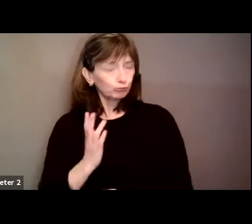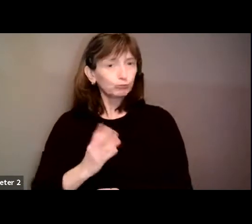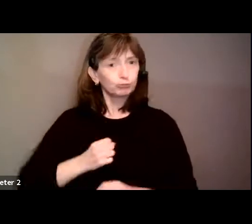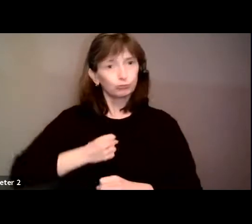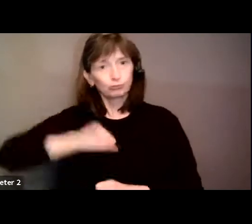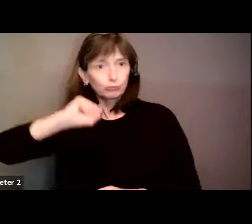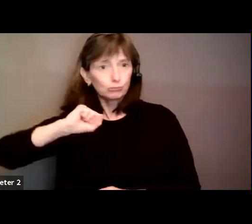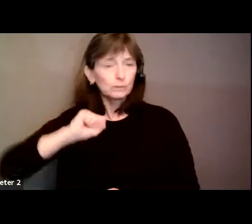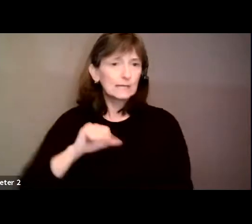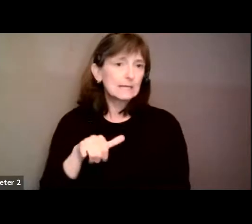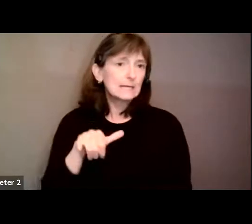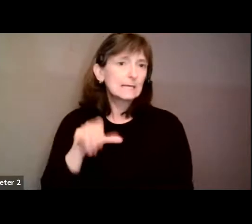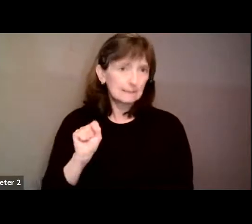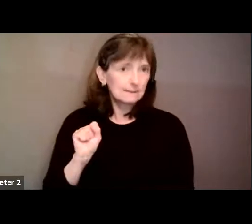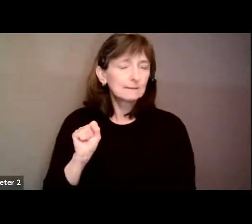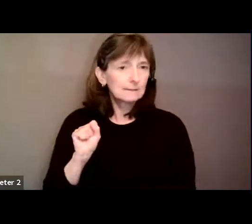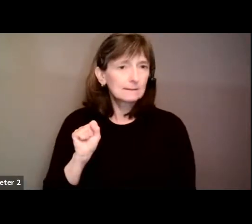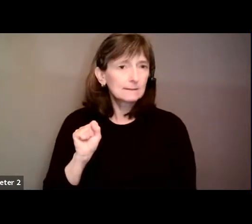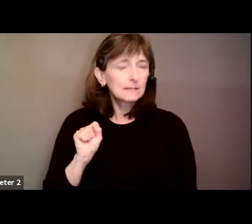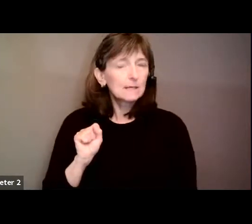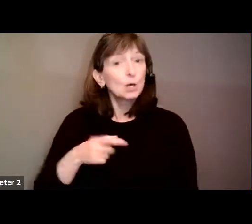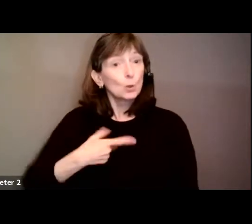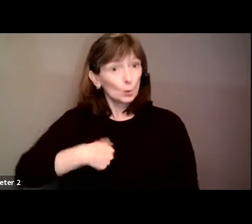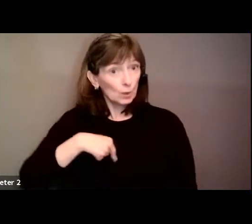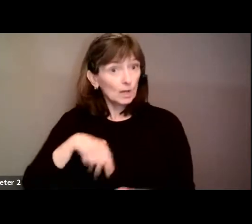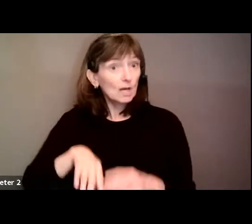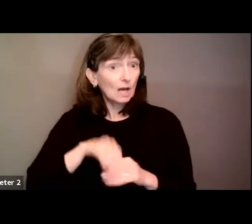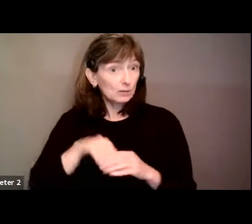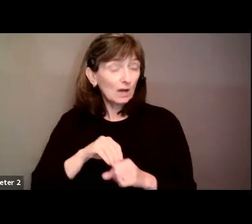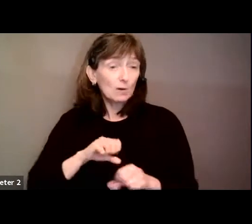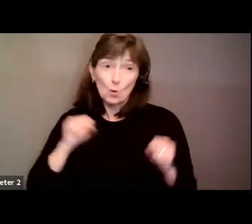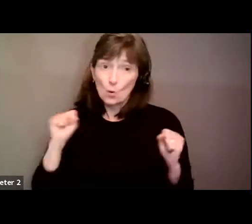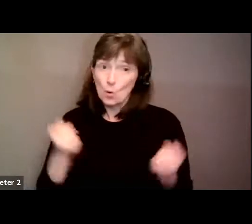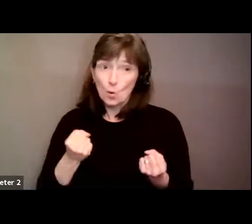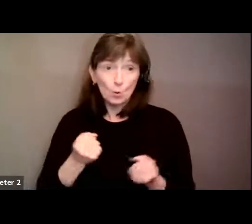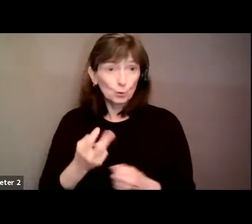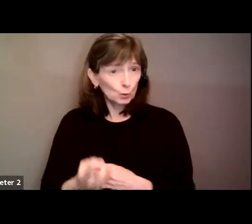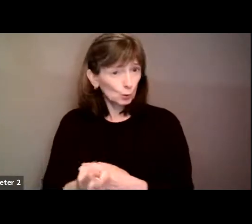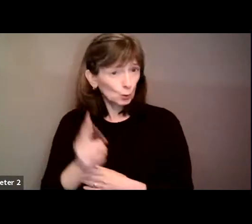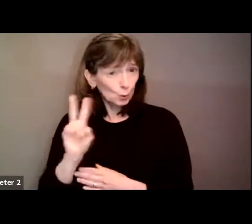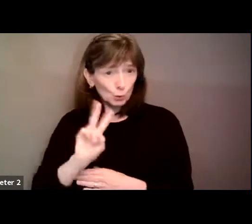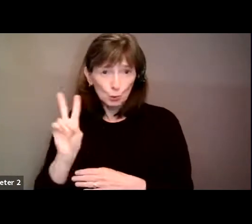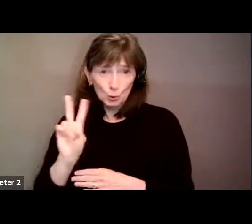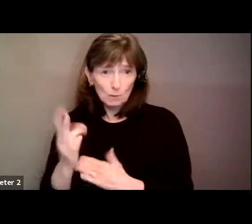achieve this. Because as we stood in the cold at 2 a.m., our numbers